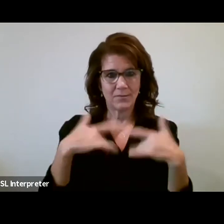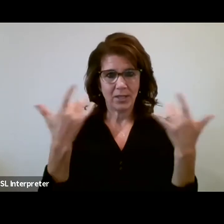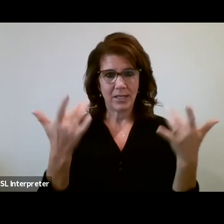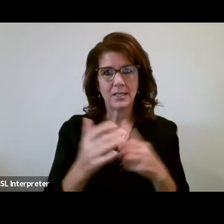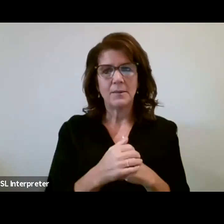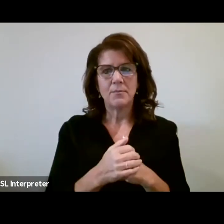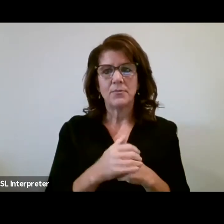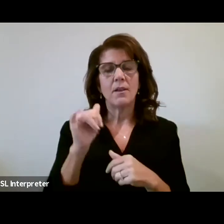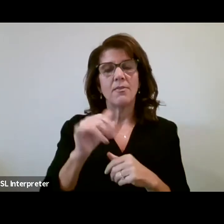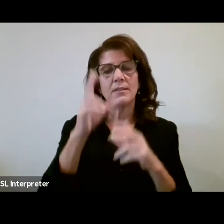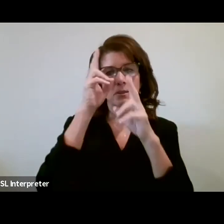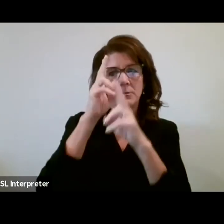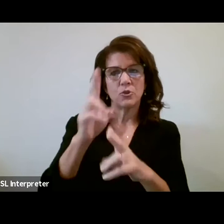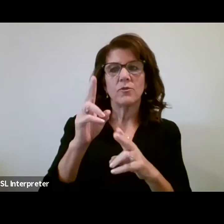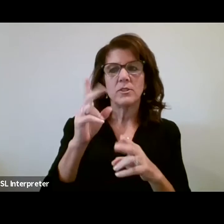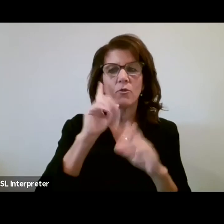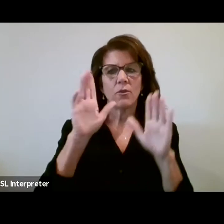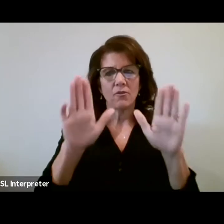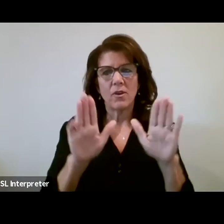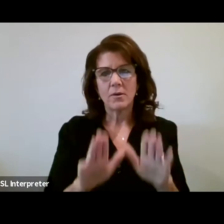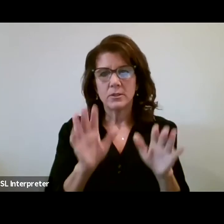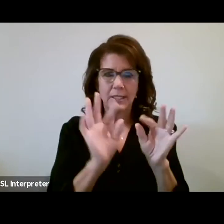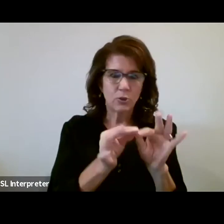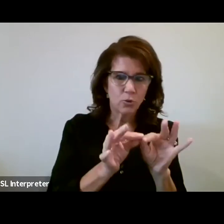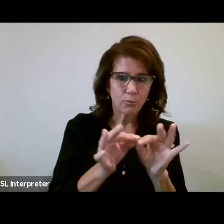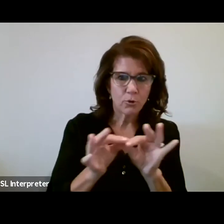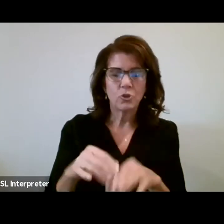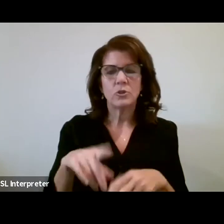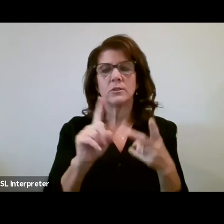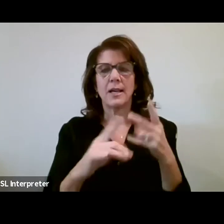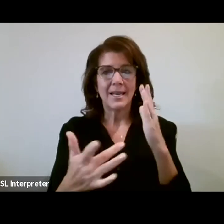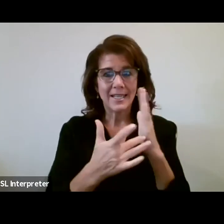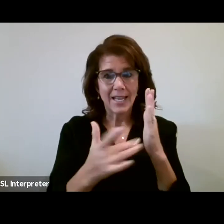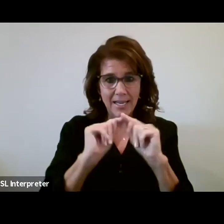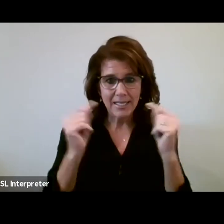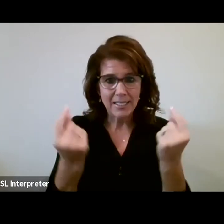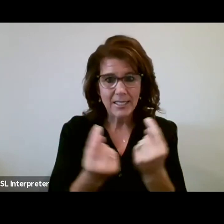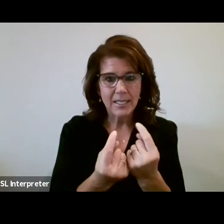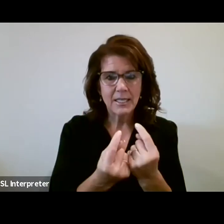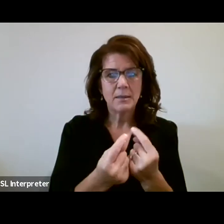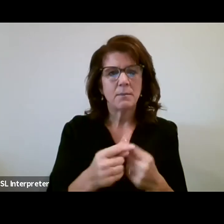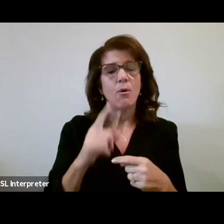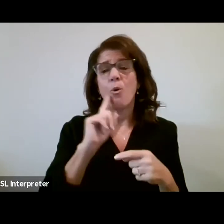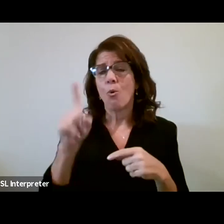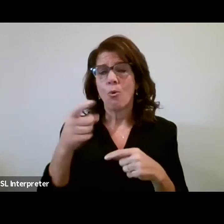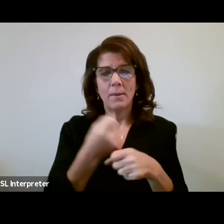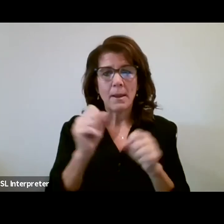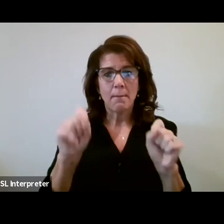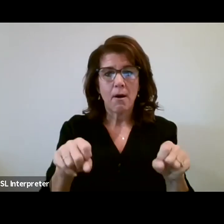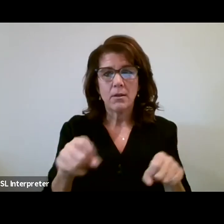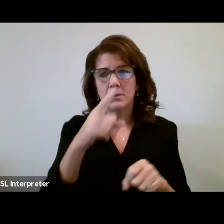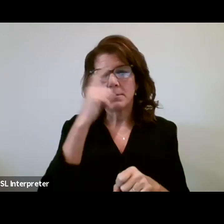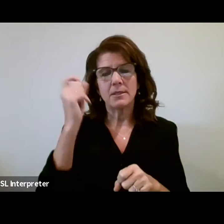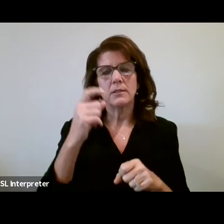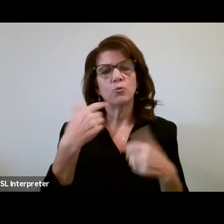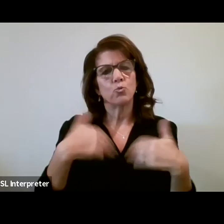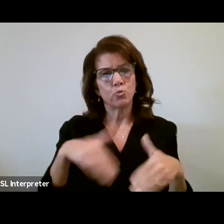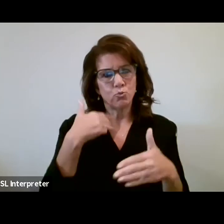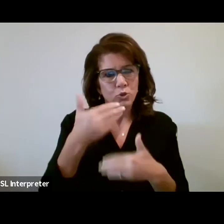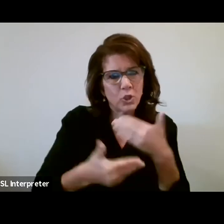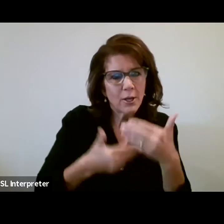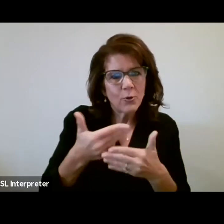This observance, with its fabulous interpreters and tech team, is only possible with the very generous